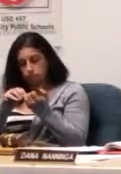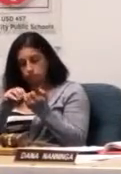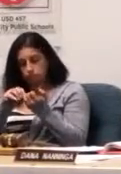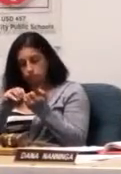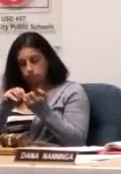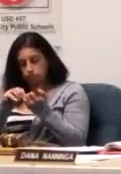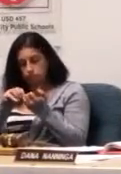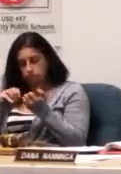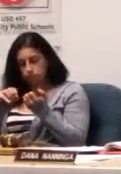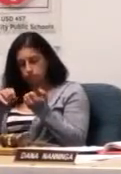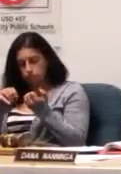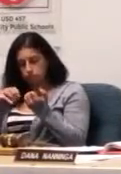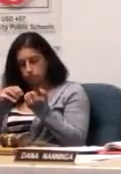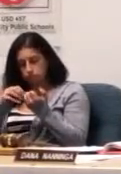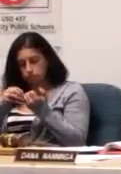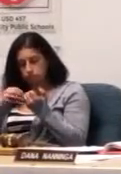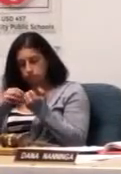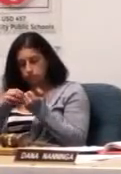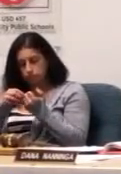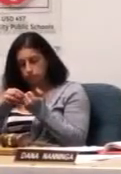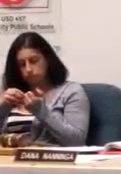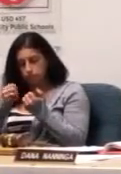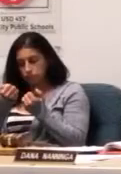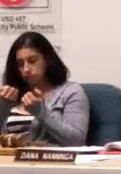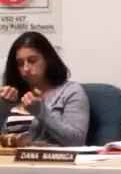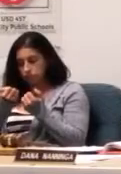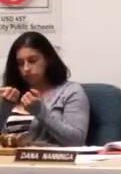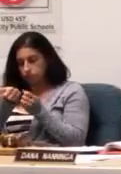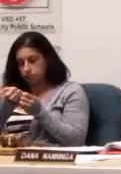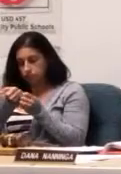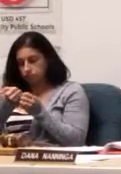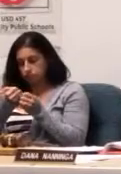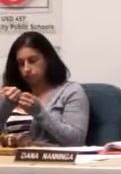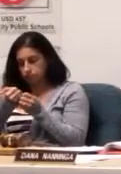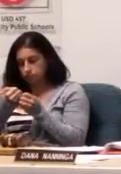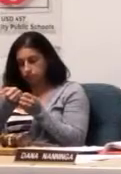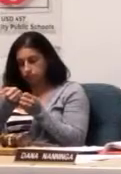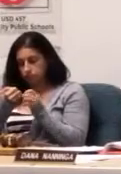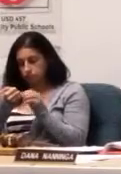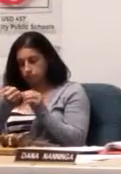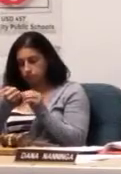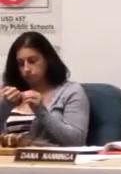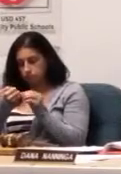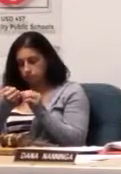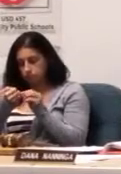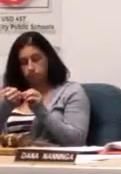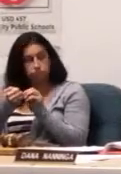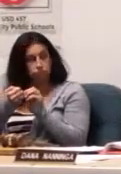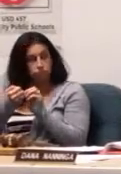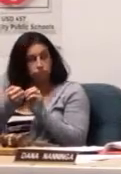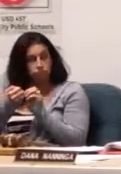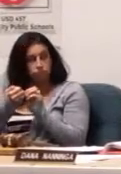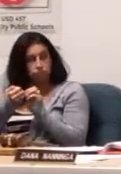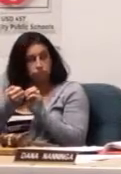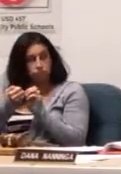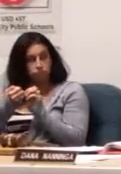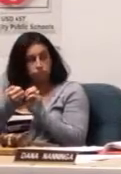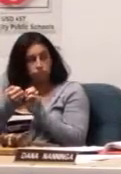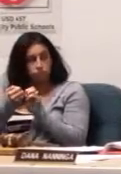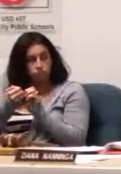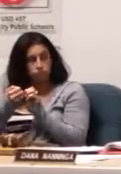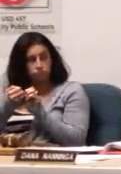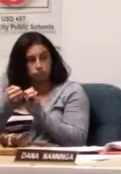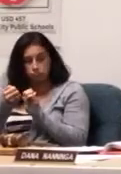I would be interested in some data to think about this as we move forward. I personally am not in favor of deviating from